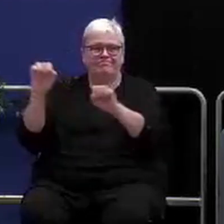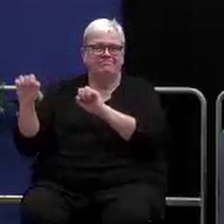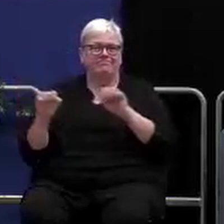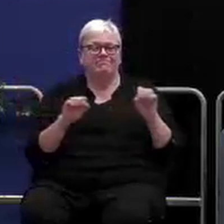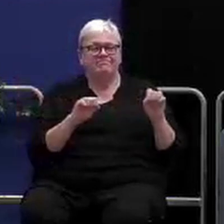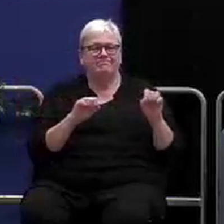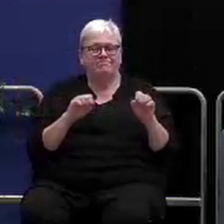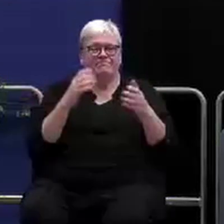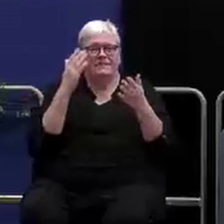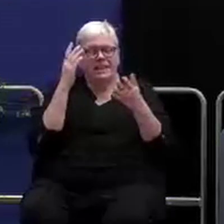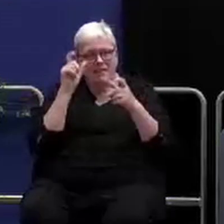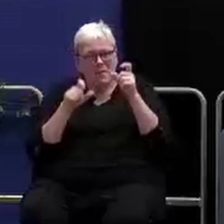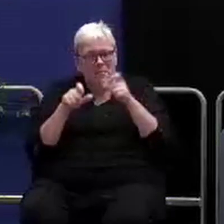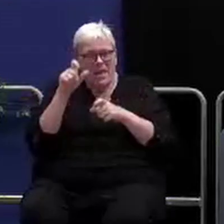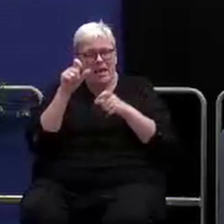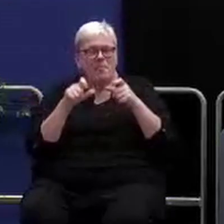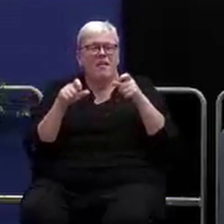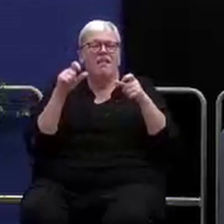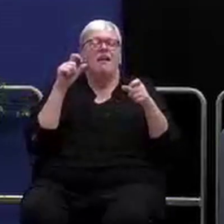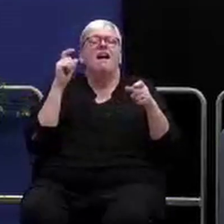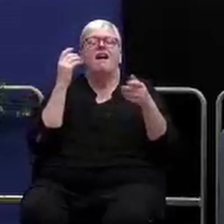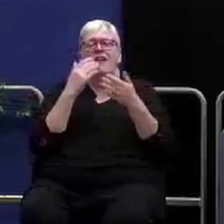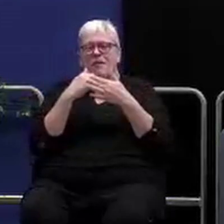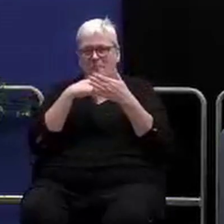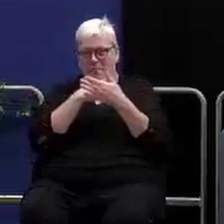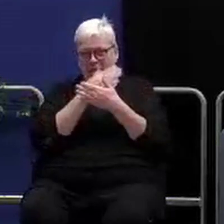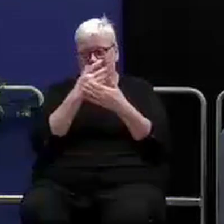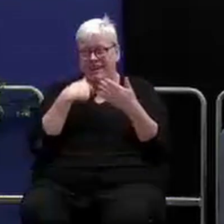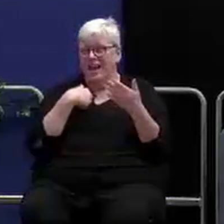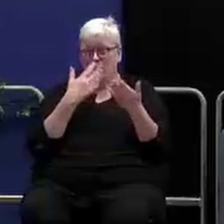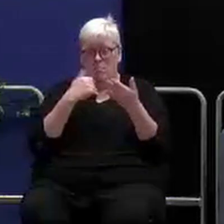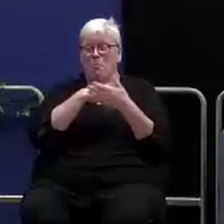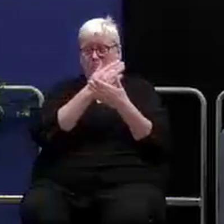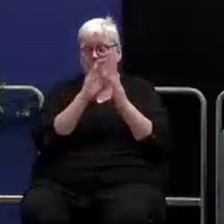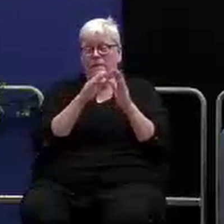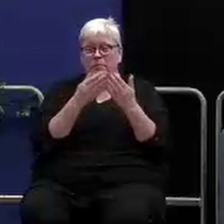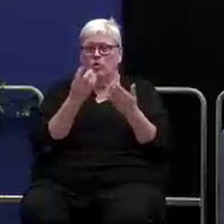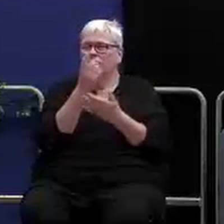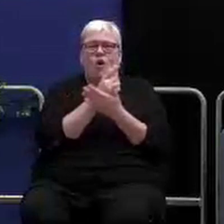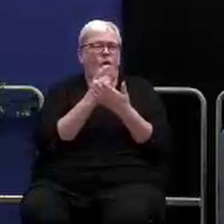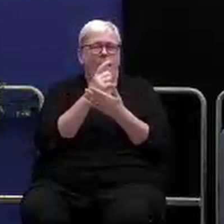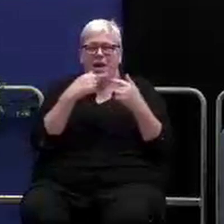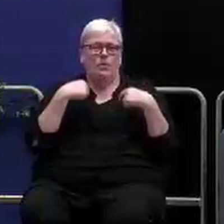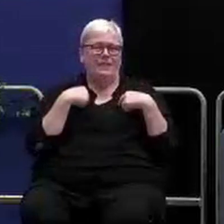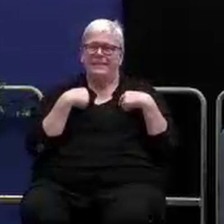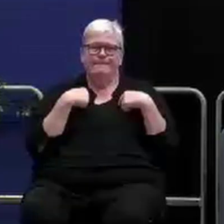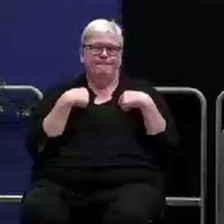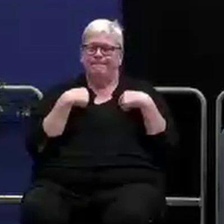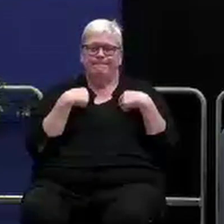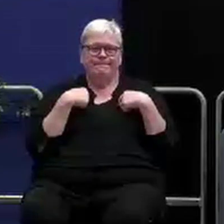if all the people in this are sort of composites, I'm one of those composites, that it's not about me